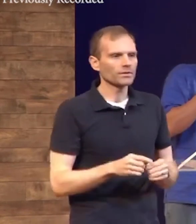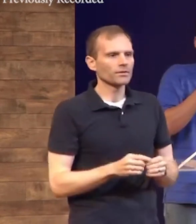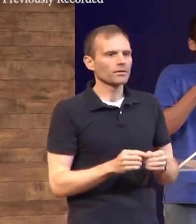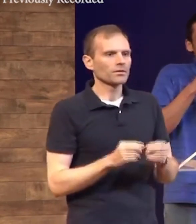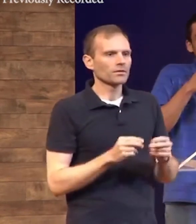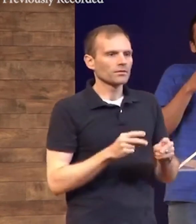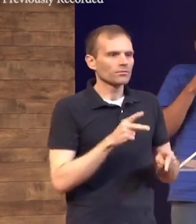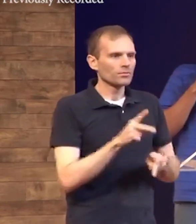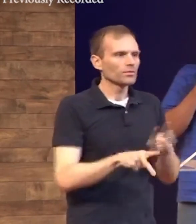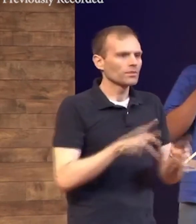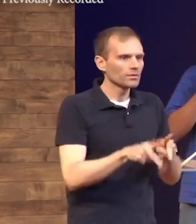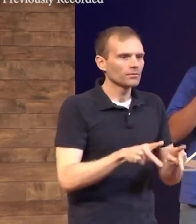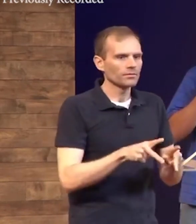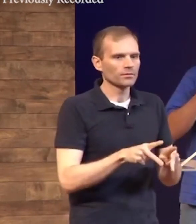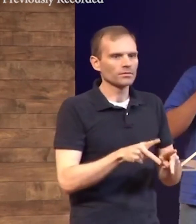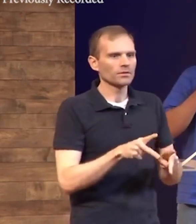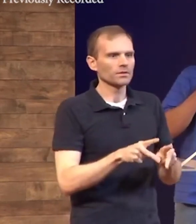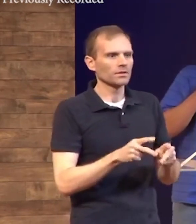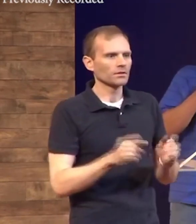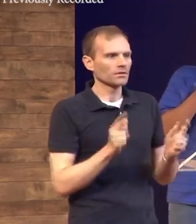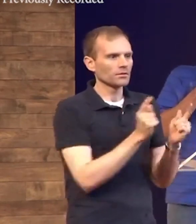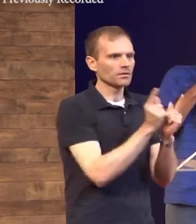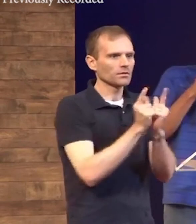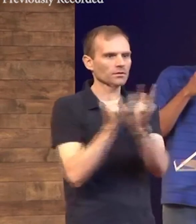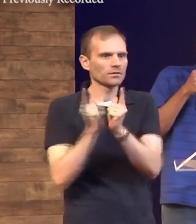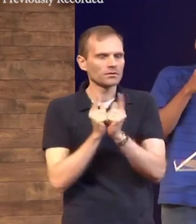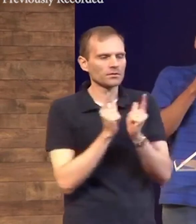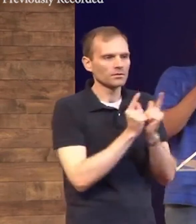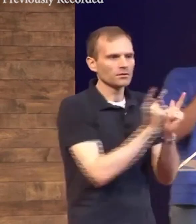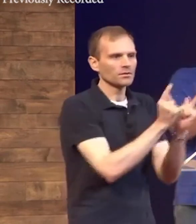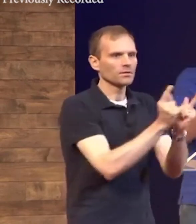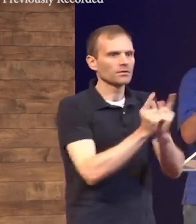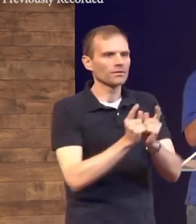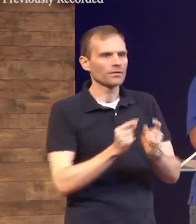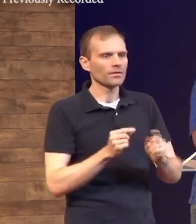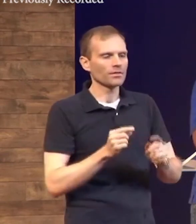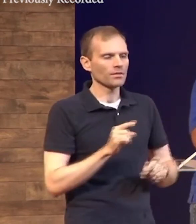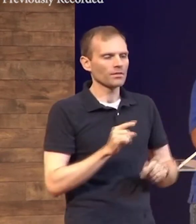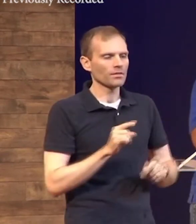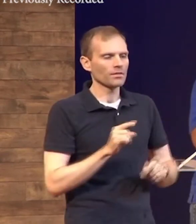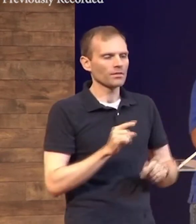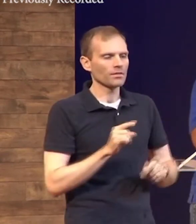it should be literally rubbing off of us as we encounter each and every person.